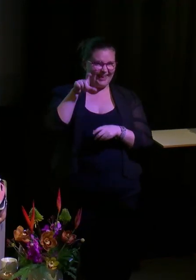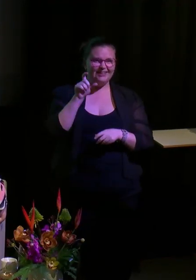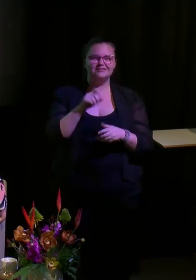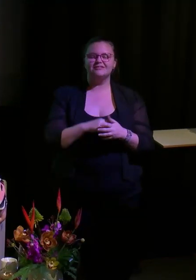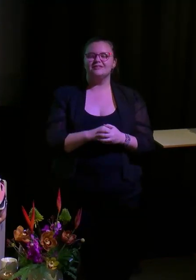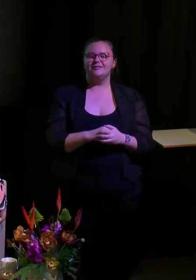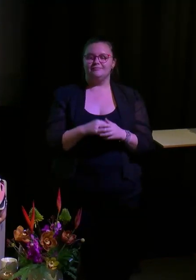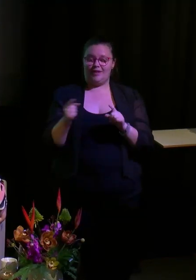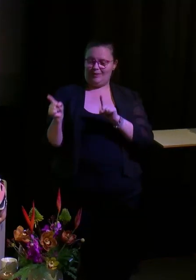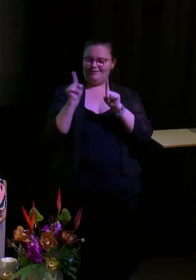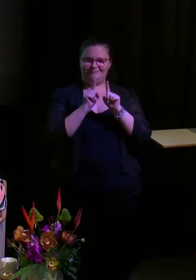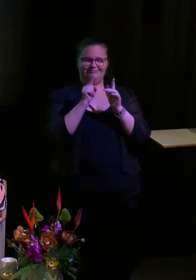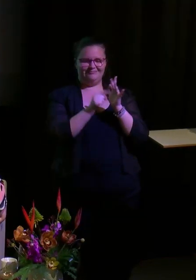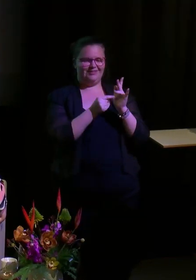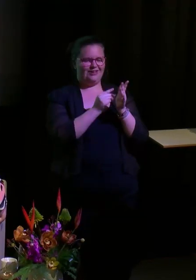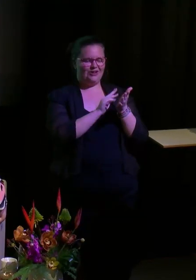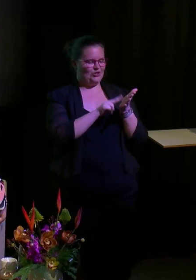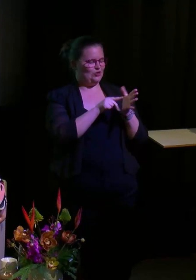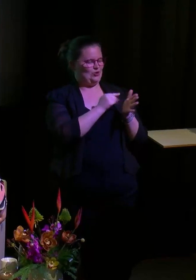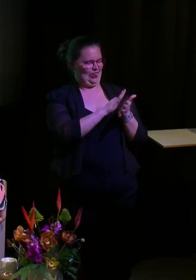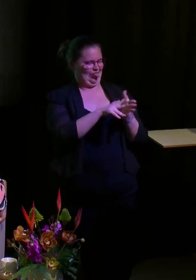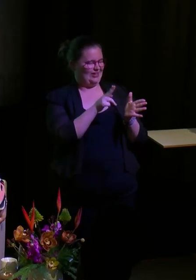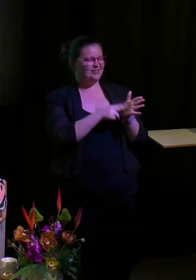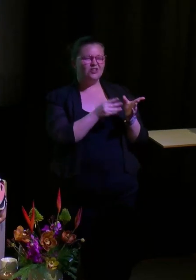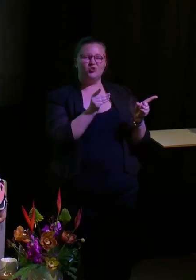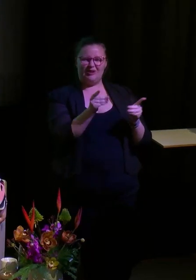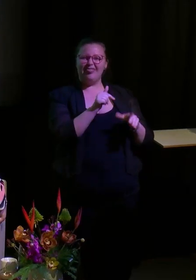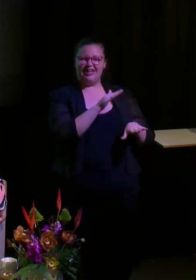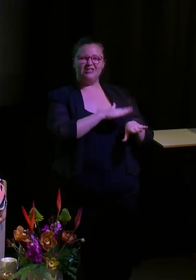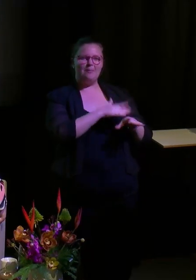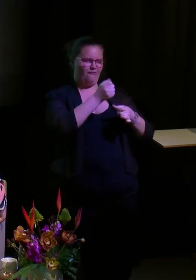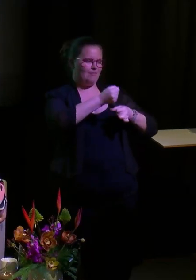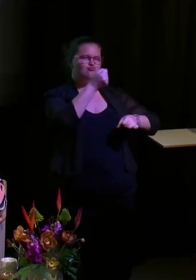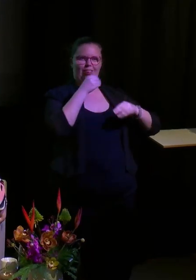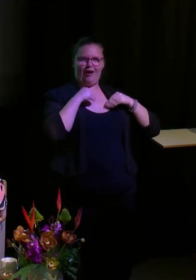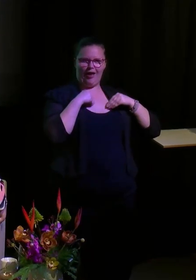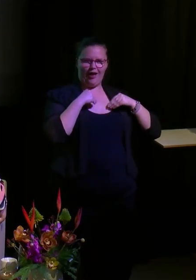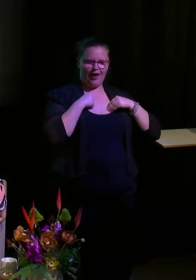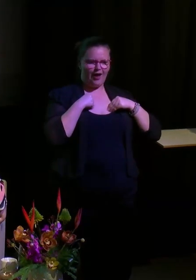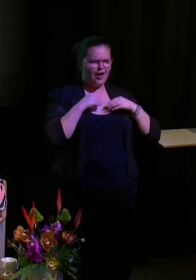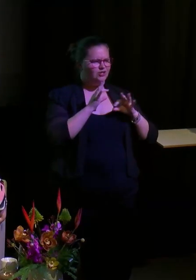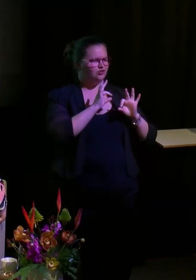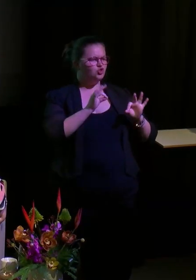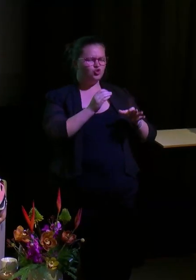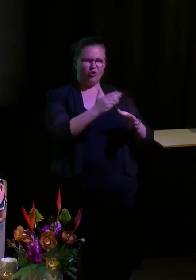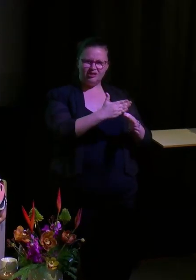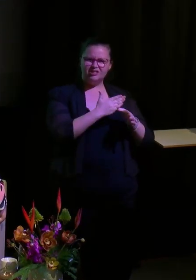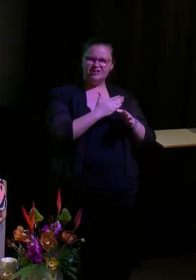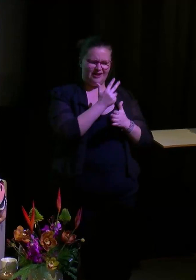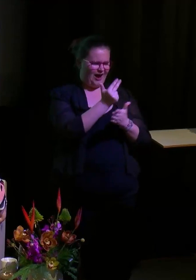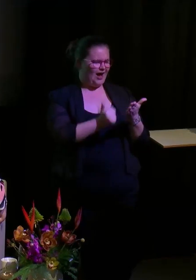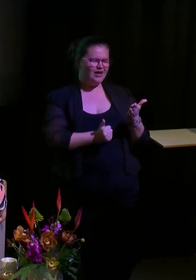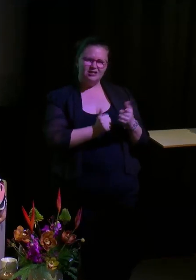with Jonathan McBurney, the director of Umbrella at the time, and I said, Jonathan, as a non-Indigenous artist,